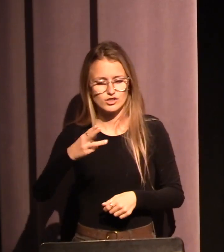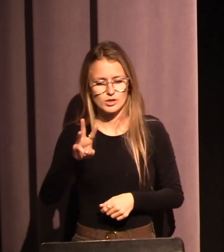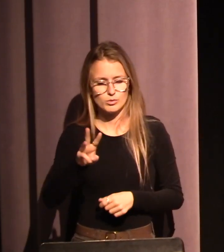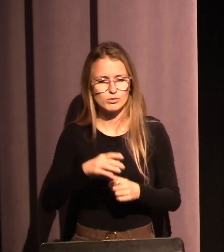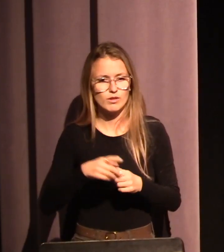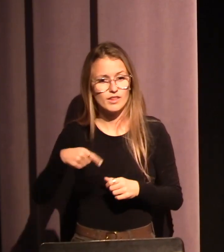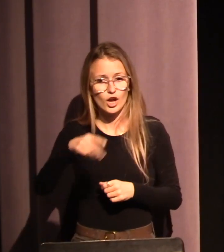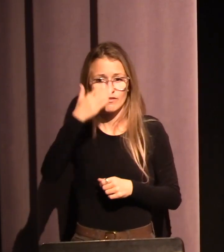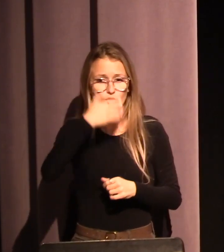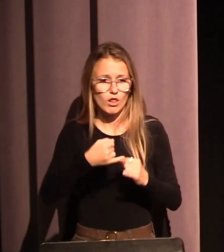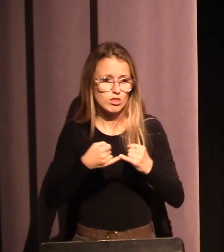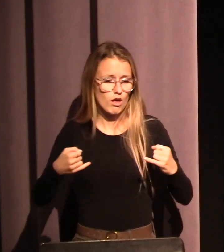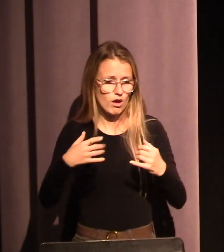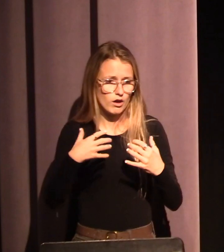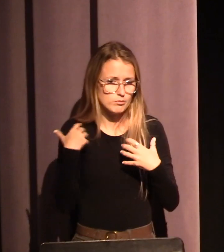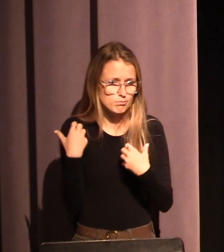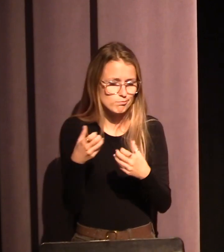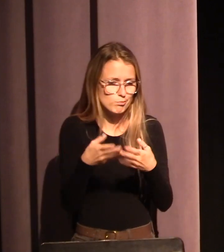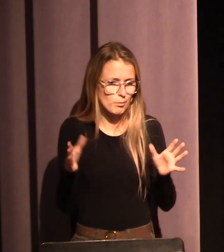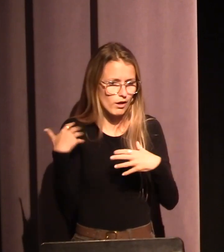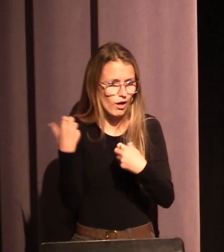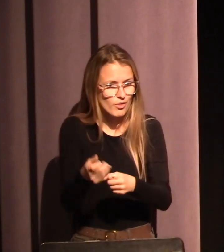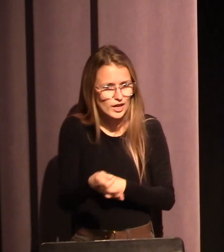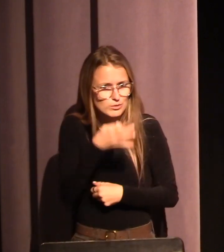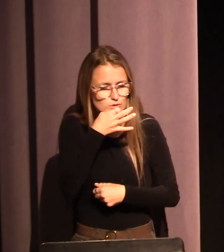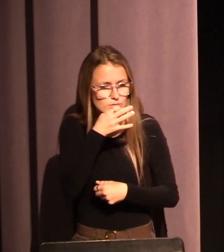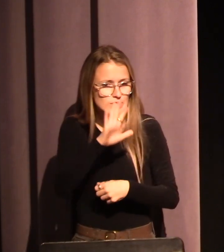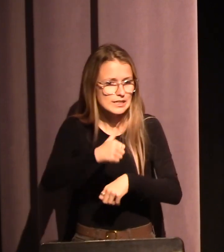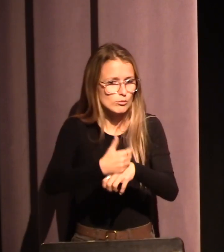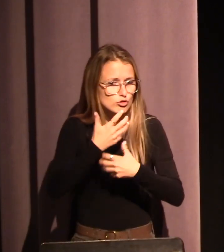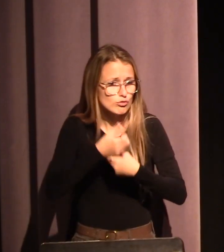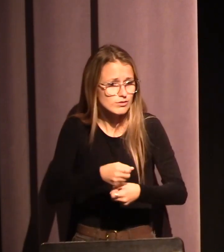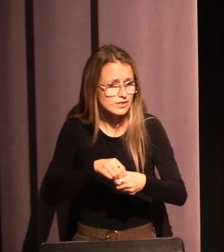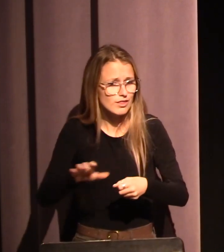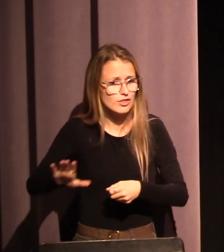frontline public health experts who establish trust in their service